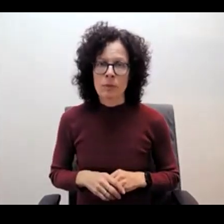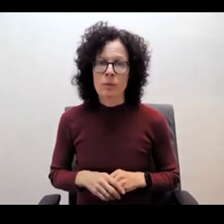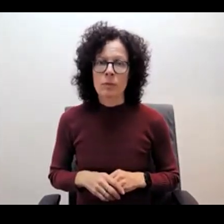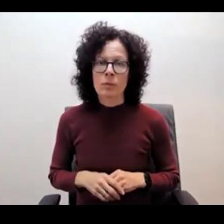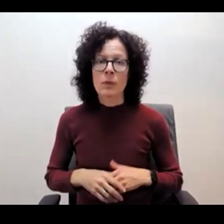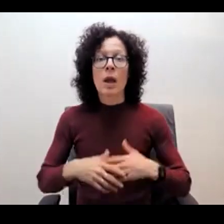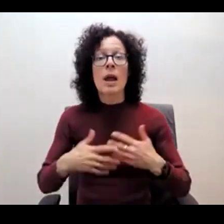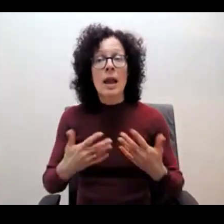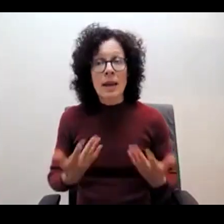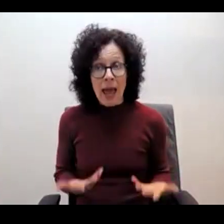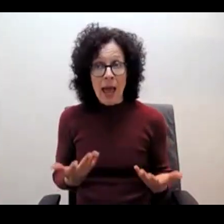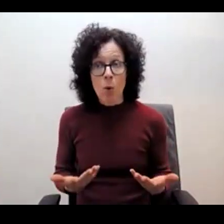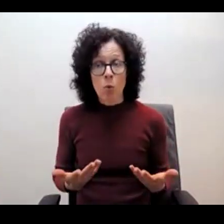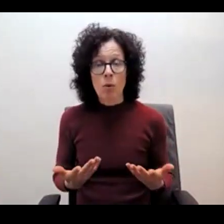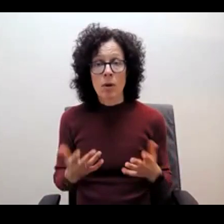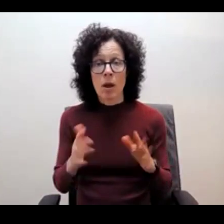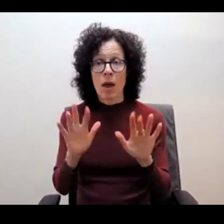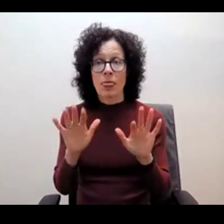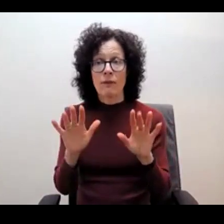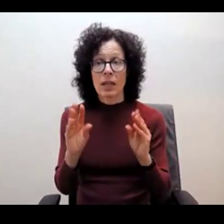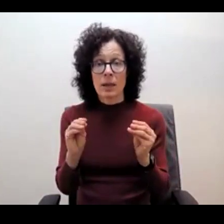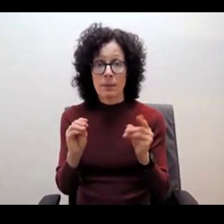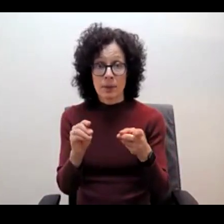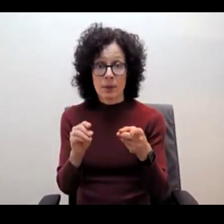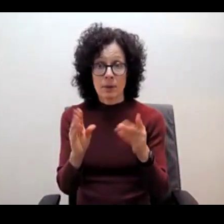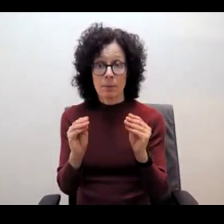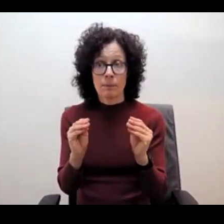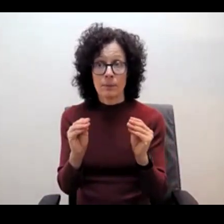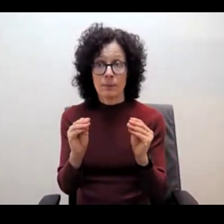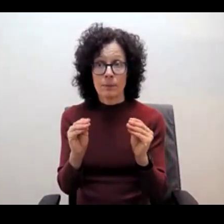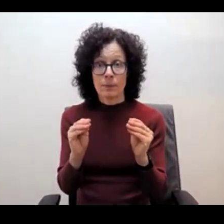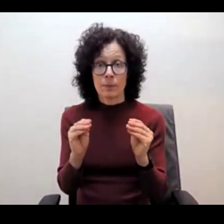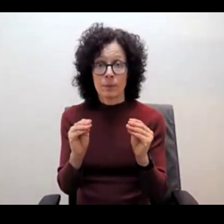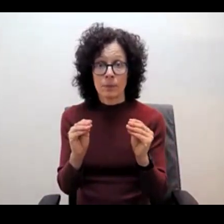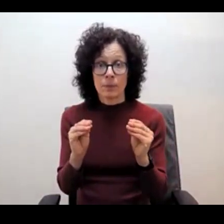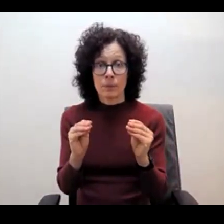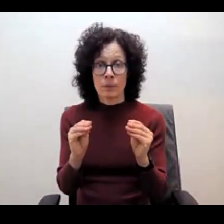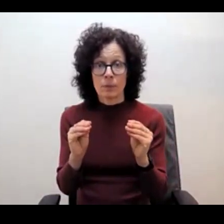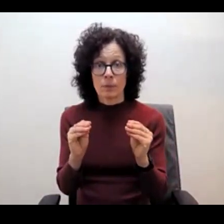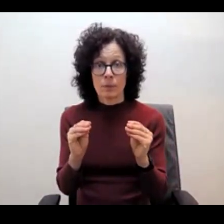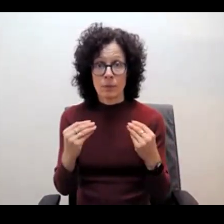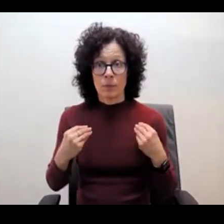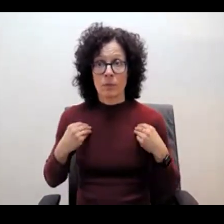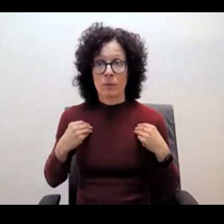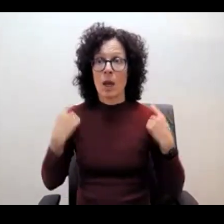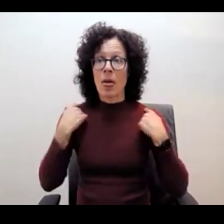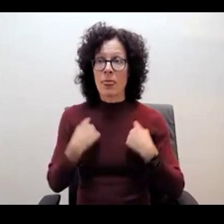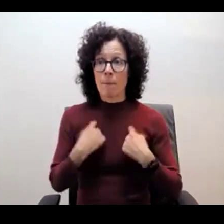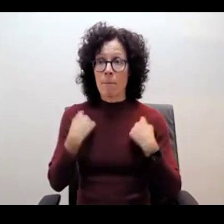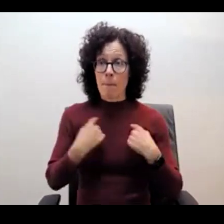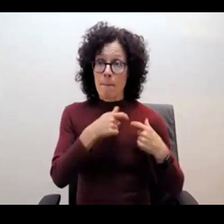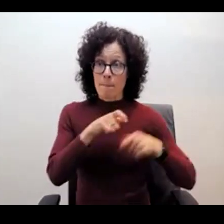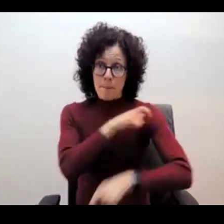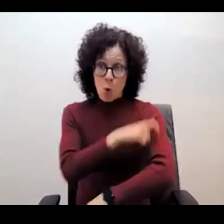Now we're going to bring the fingertips together and placing them just below the collarbones.